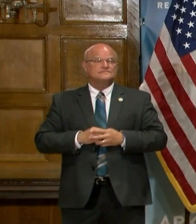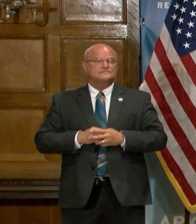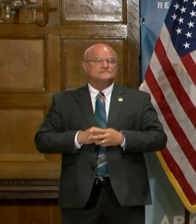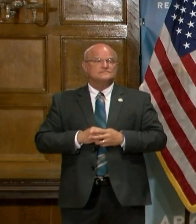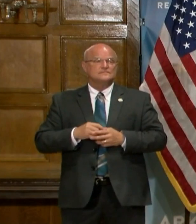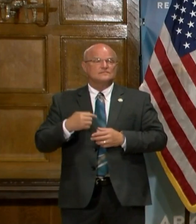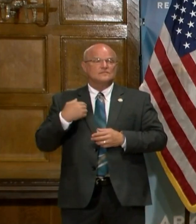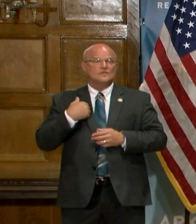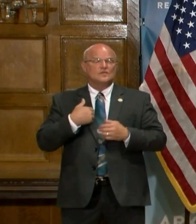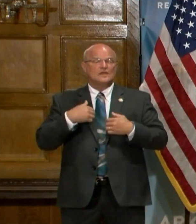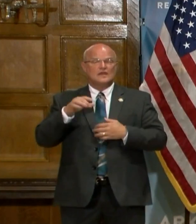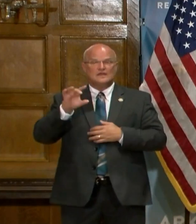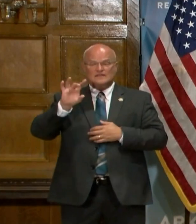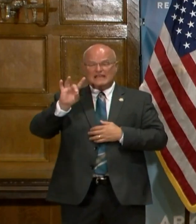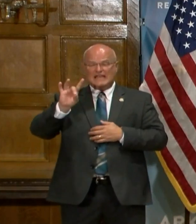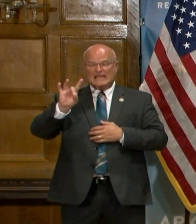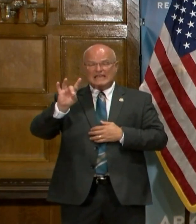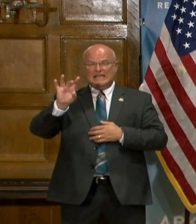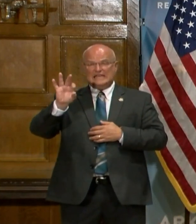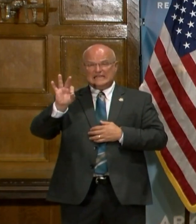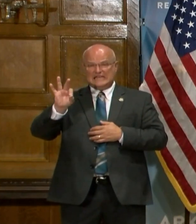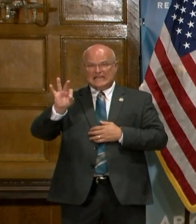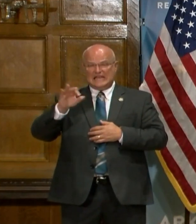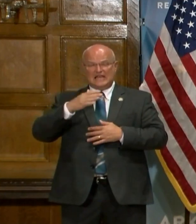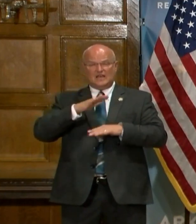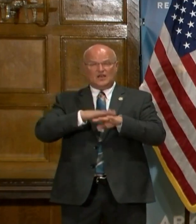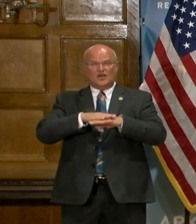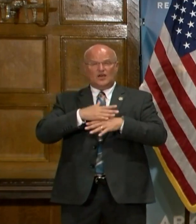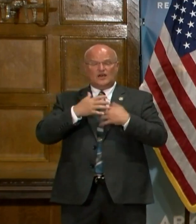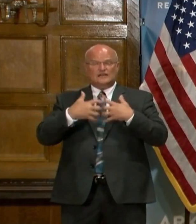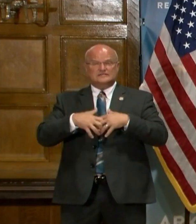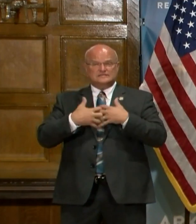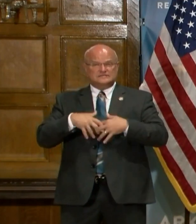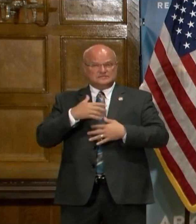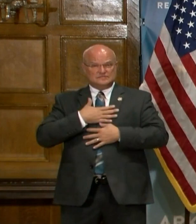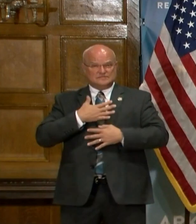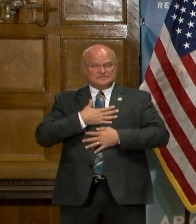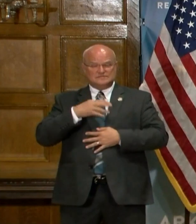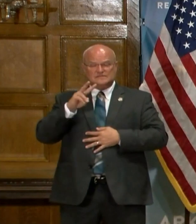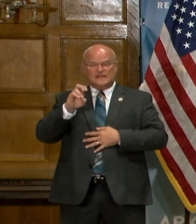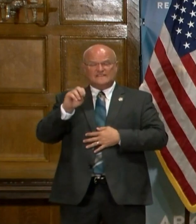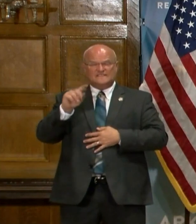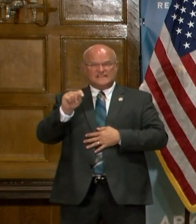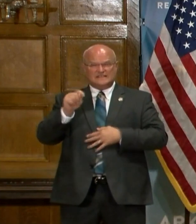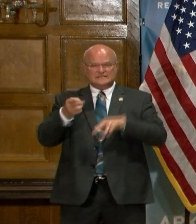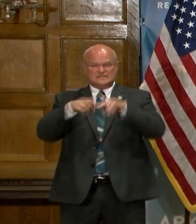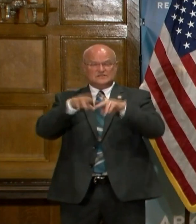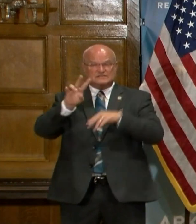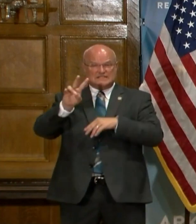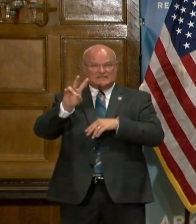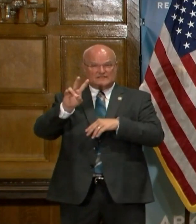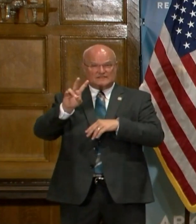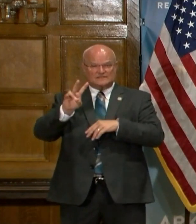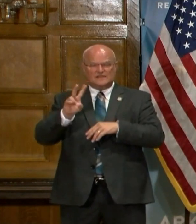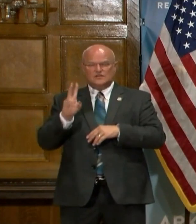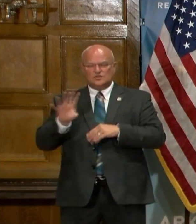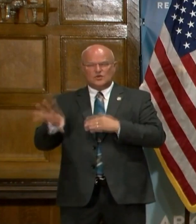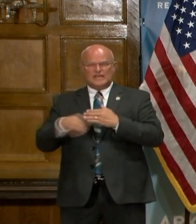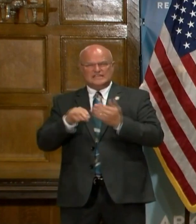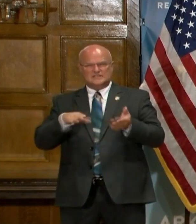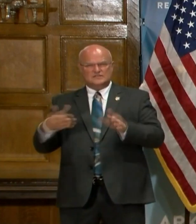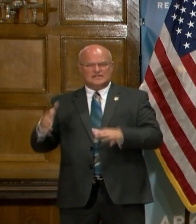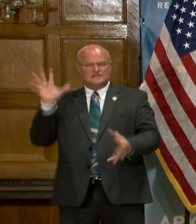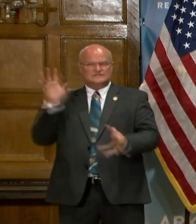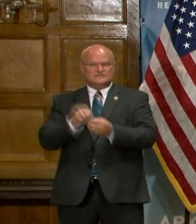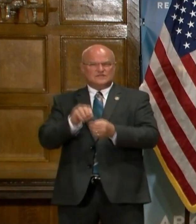We have 89 currently on a ventilator. That's an increase of 7 from yesterday. We've had 2 additional deaths, so we're